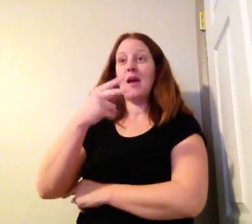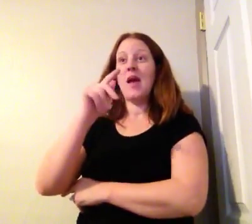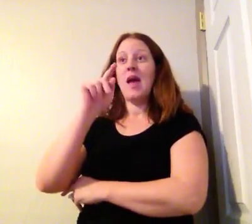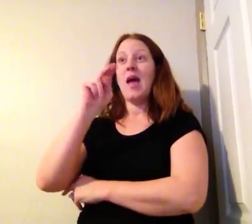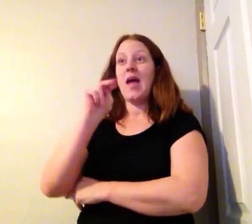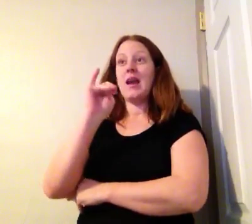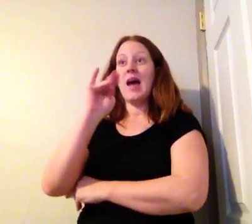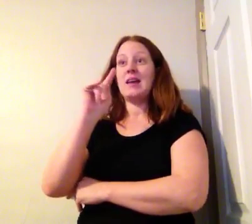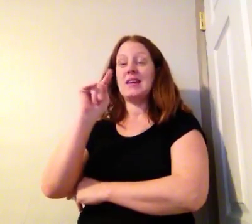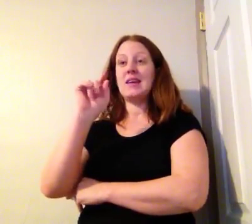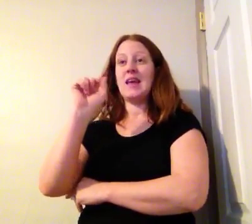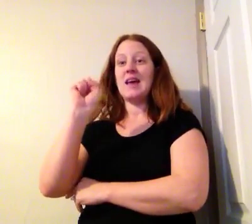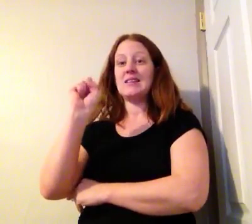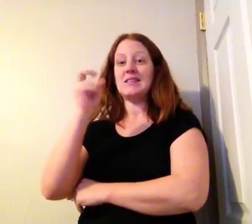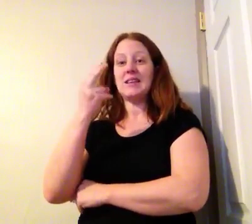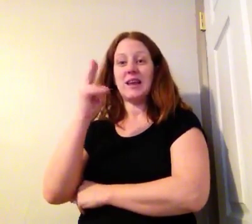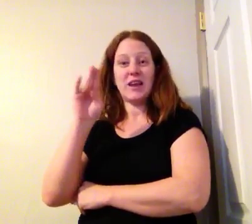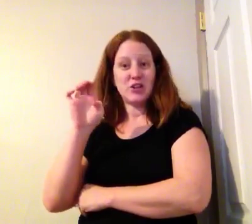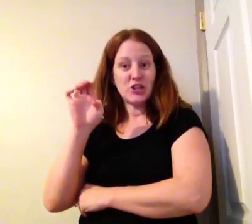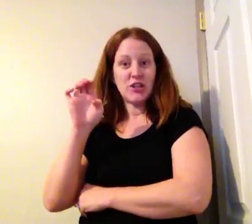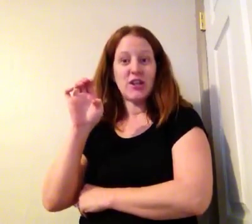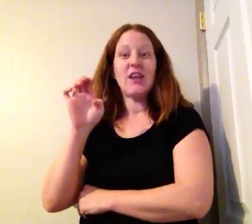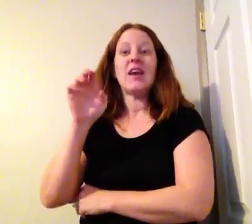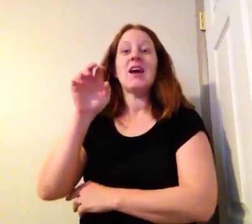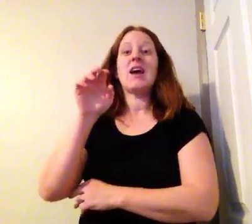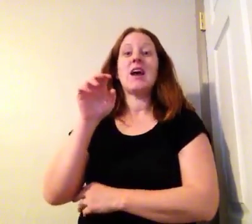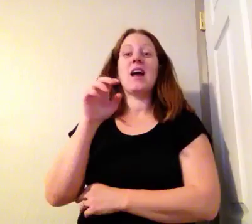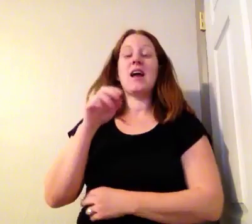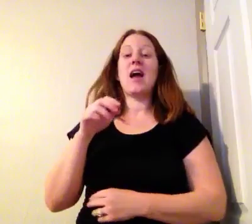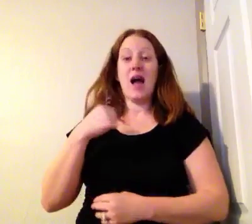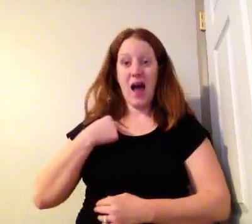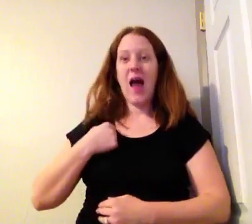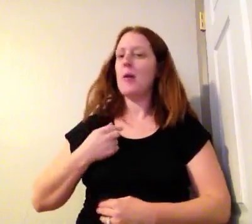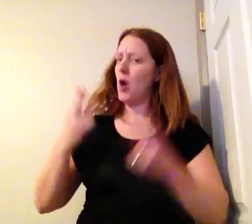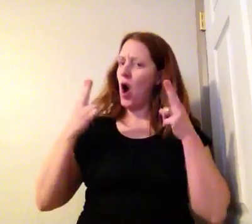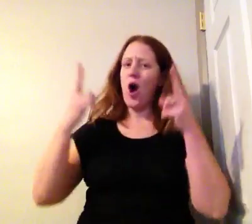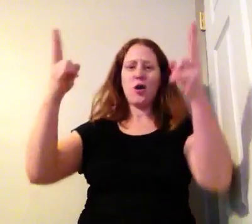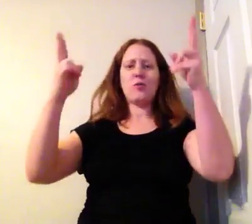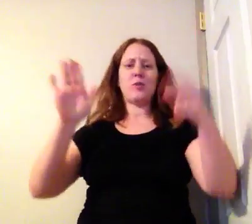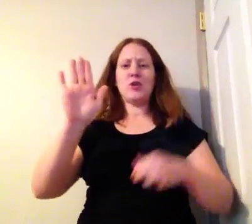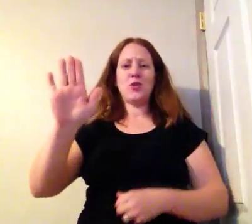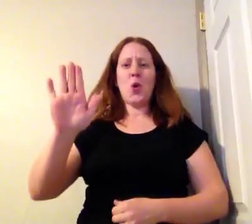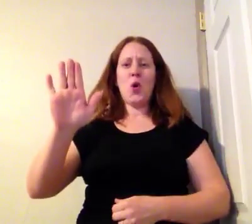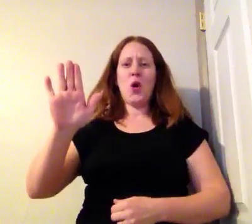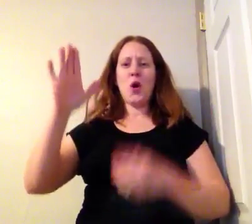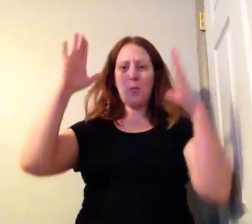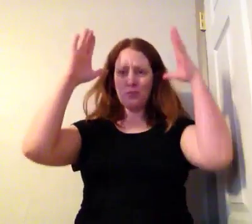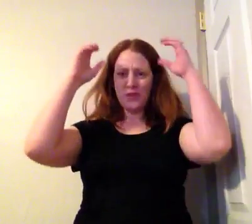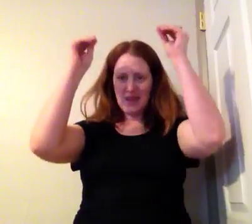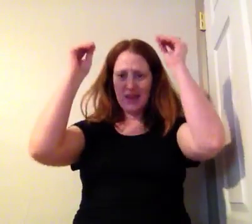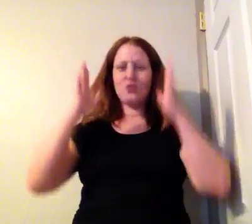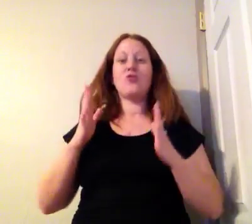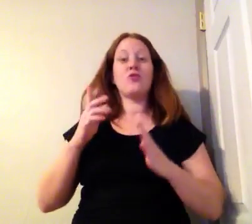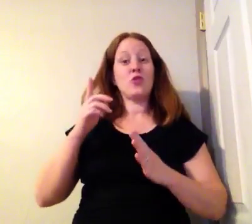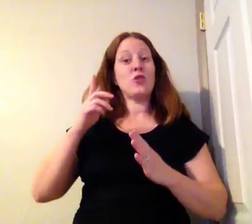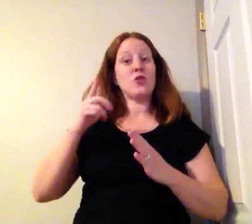N-I-T-S-C-H-E. Nitsche. I will have the honor to be your professor for this semester for Chem 1A.